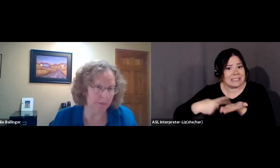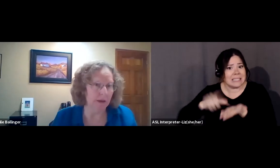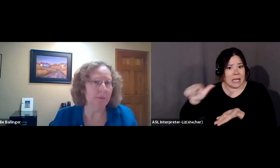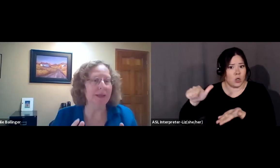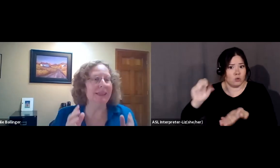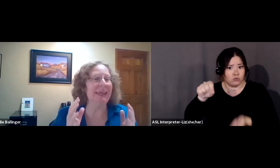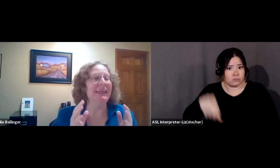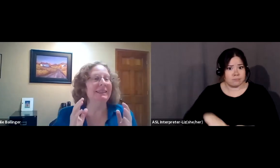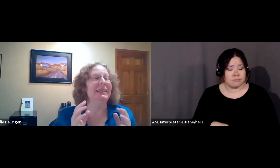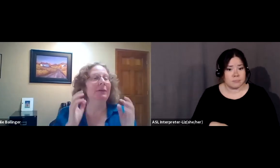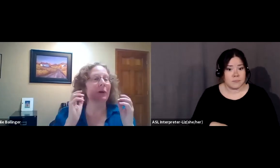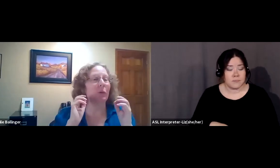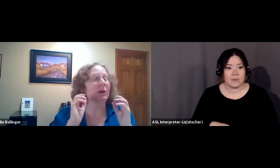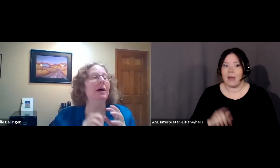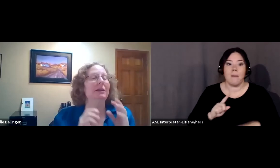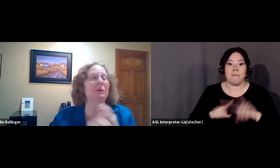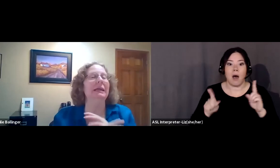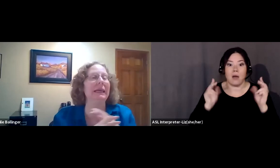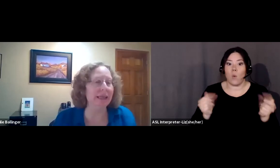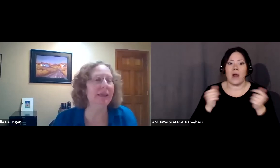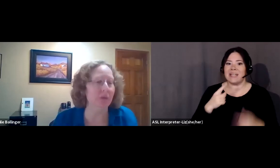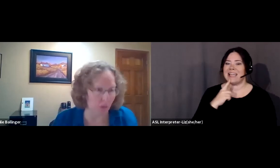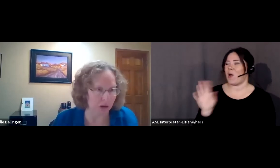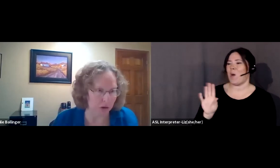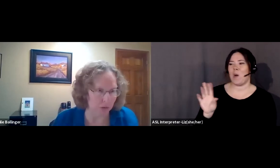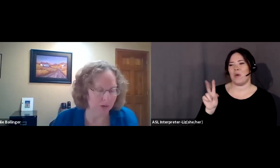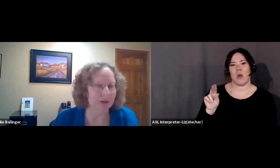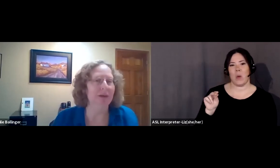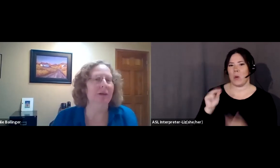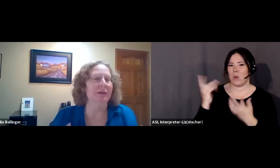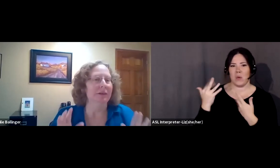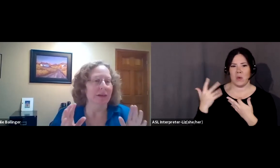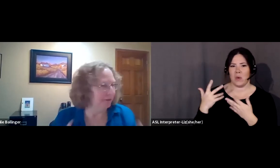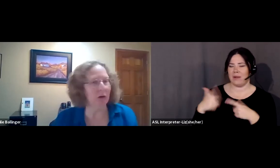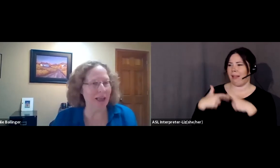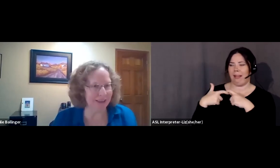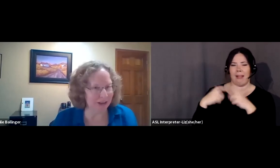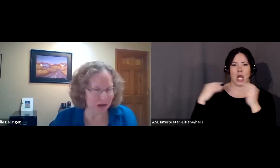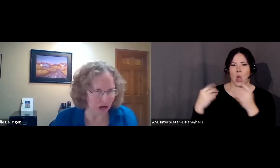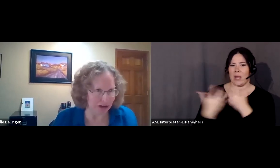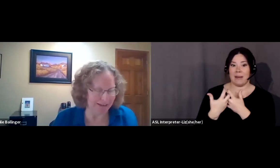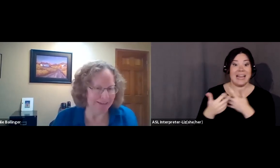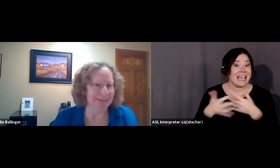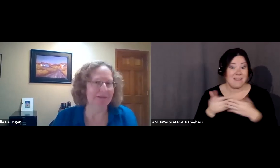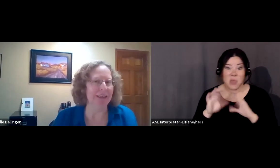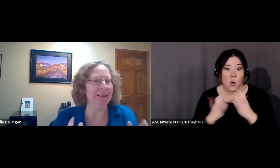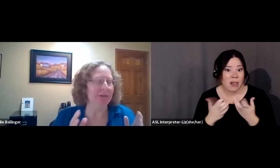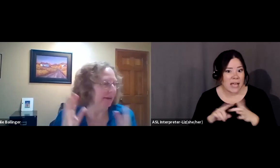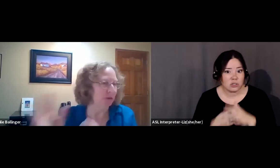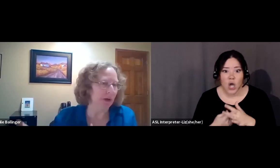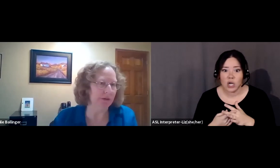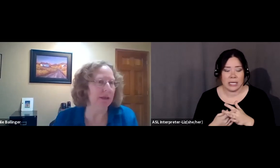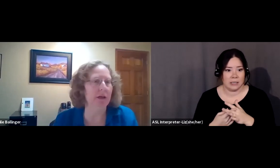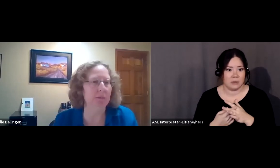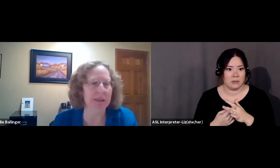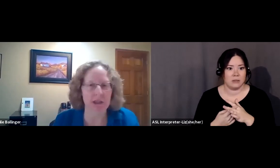time. But they can't say, well, we're not doing anything for you, even though classes are starting. We